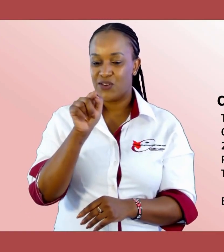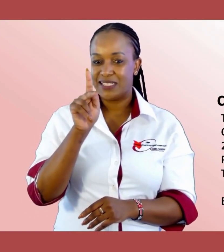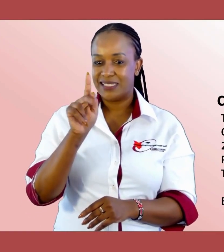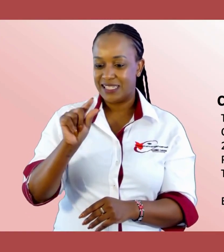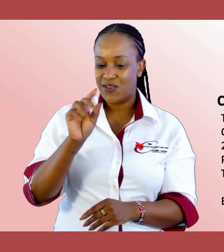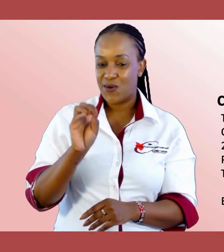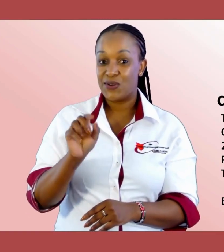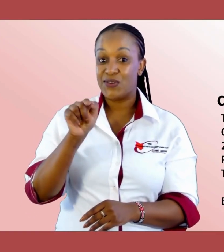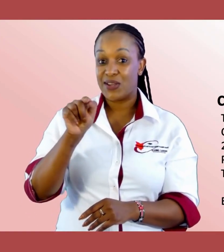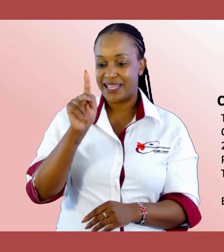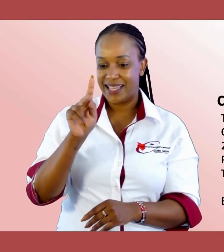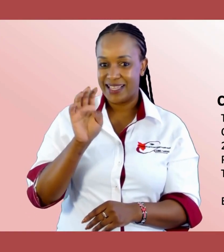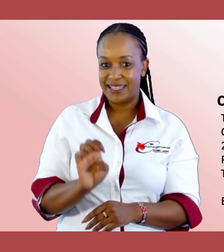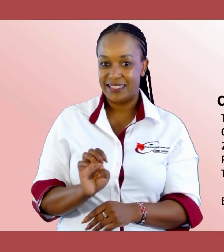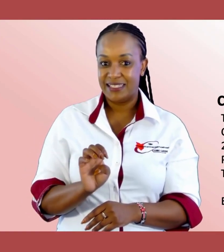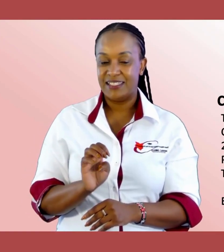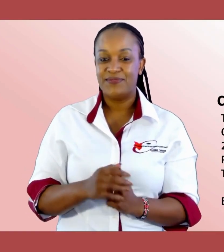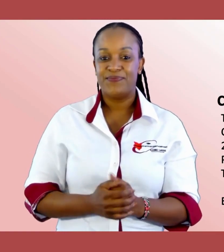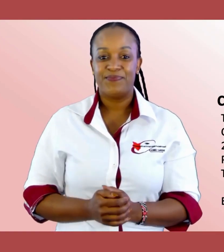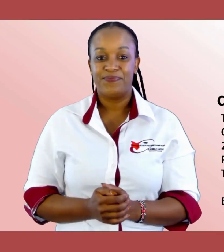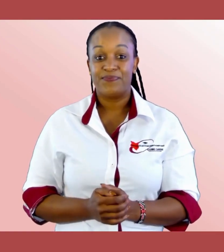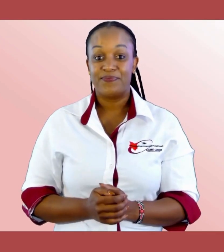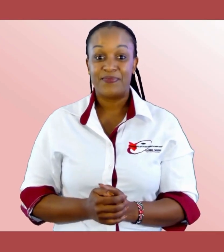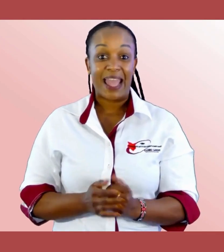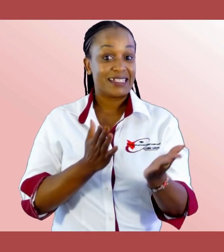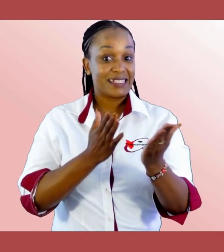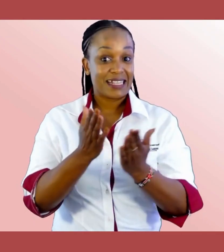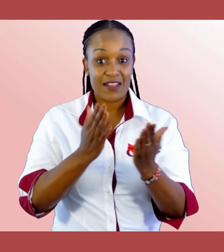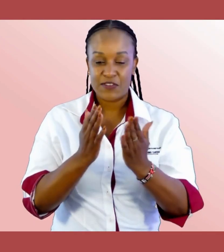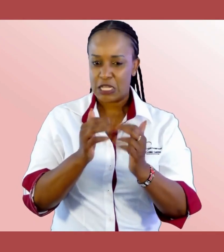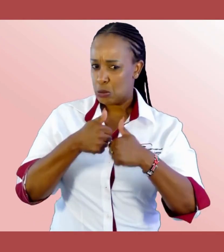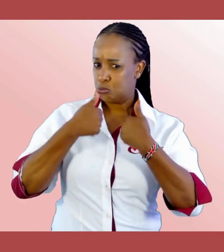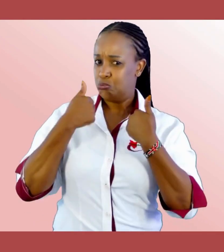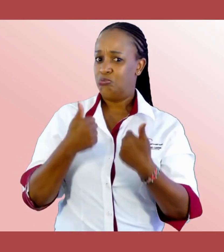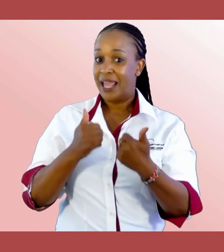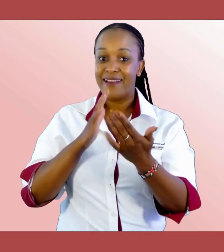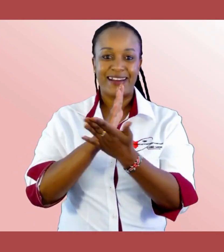feedback@ombudsman.go.ke. Huduma bora ni haki yako.